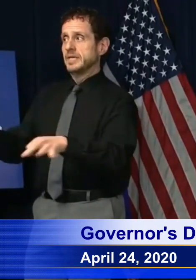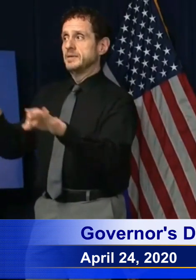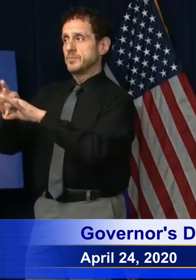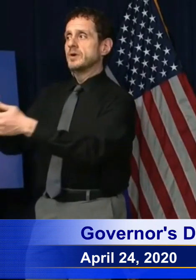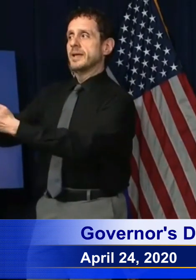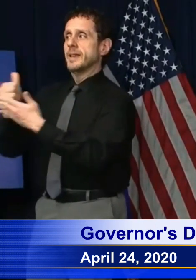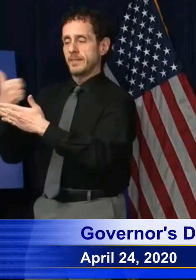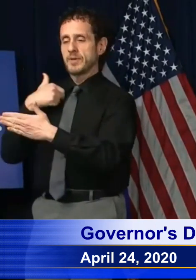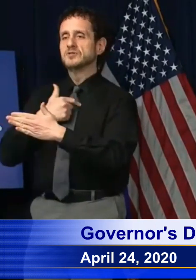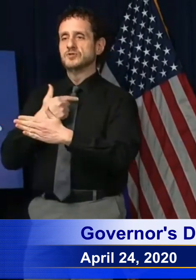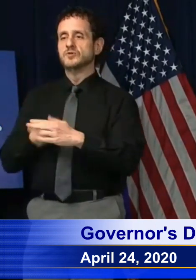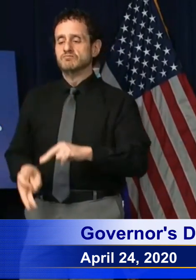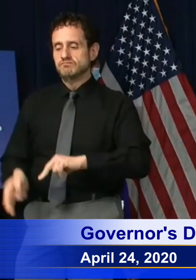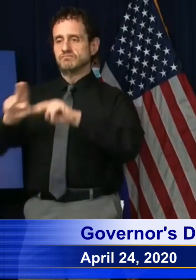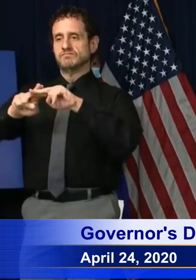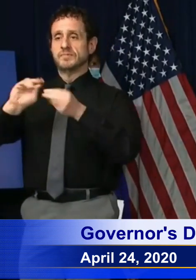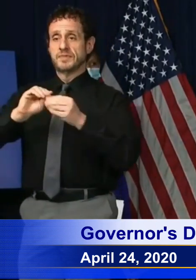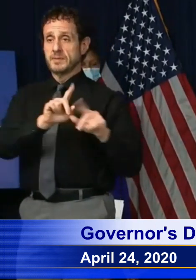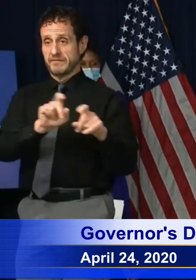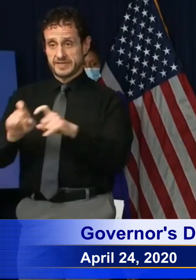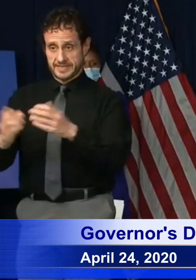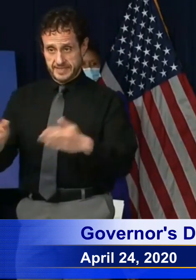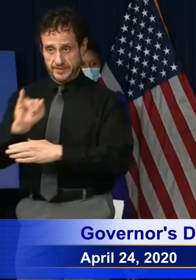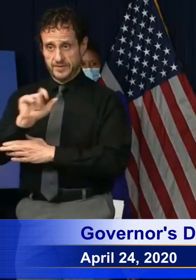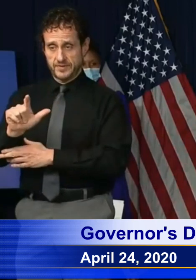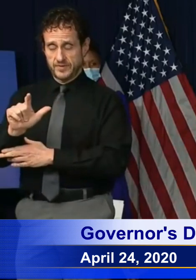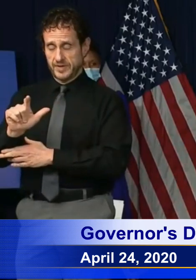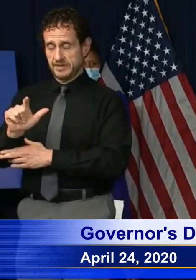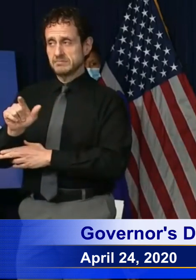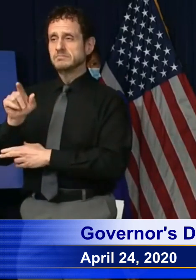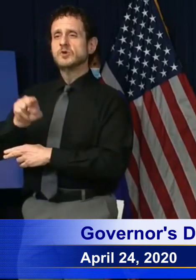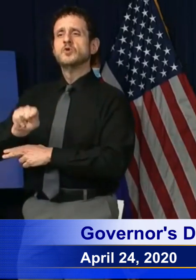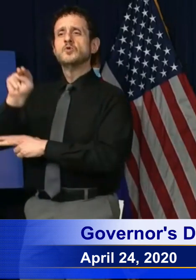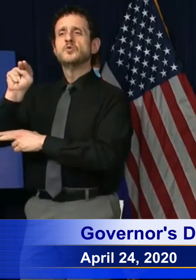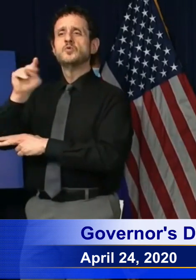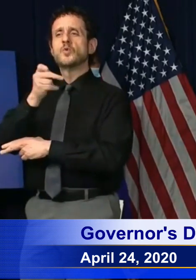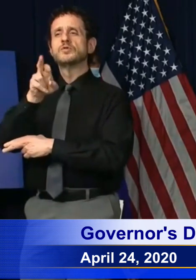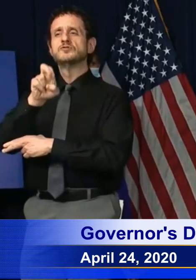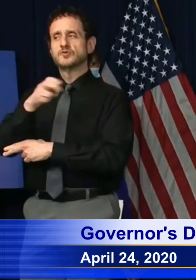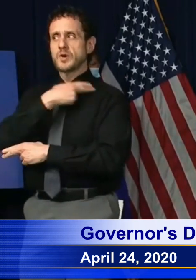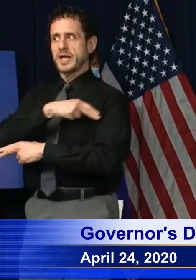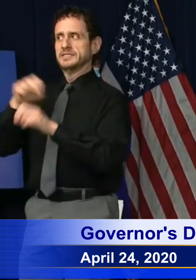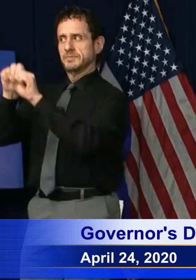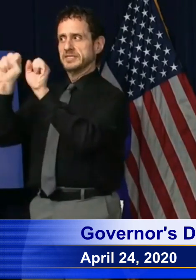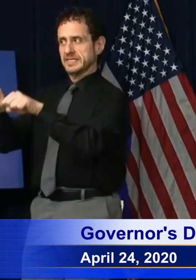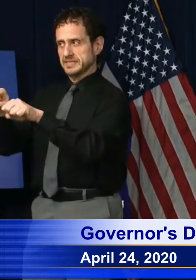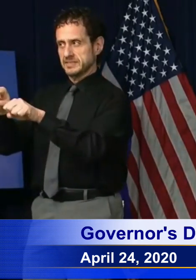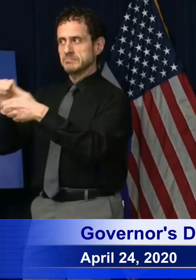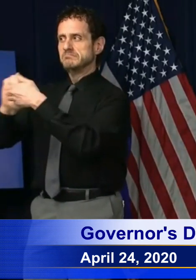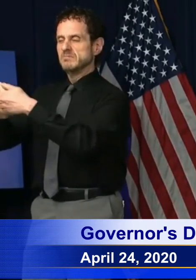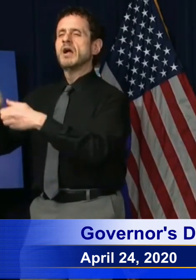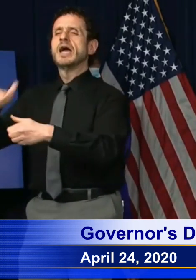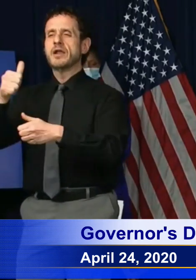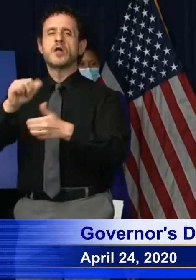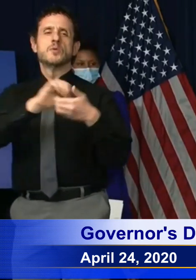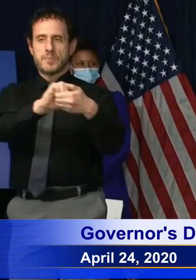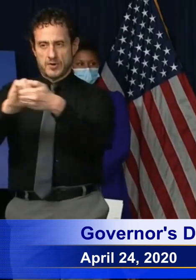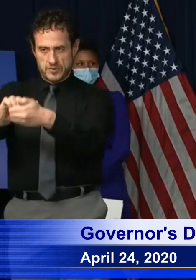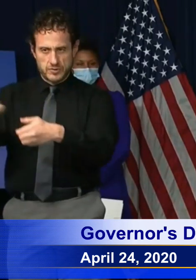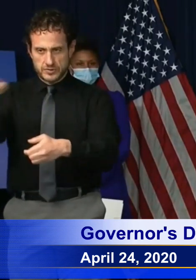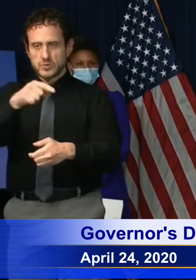Illinois. Because of partners like North Shore, we are making progress toward increased testing across the